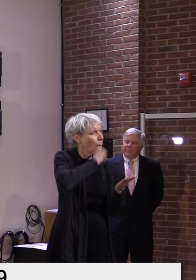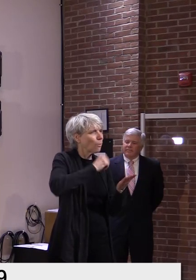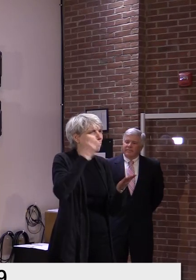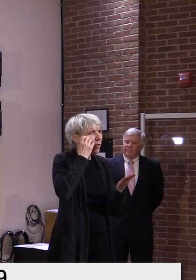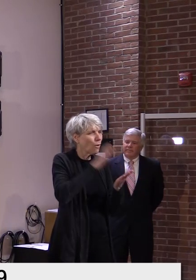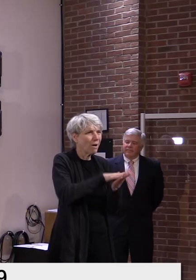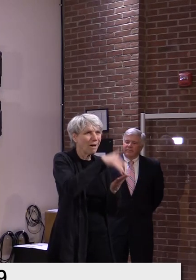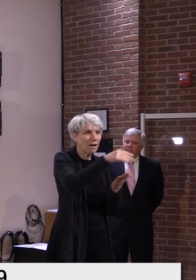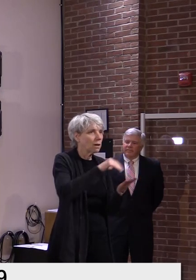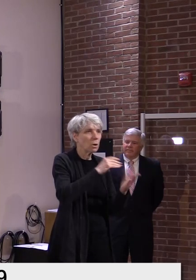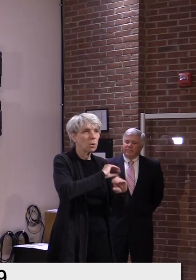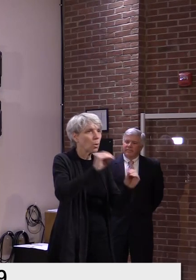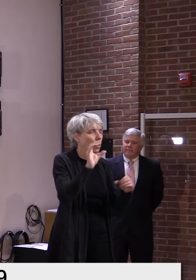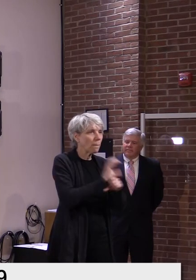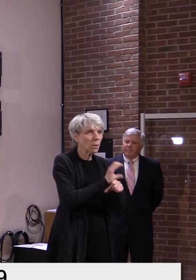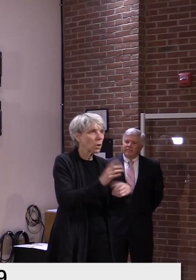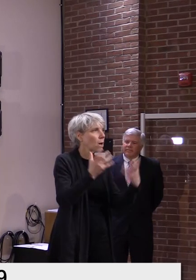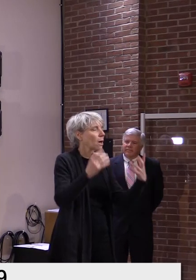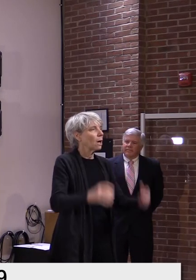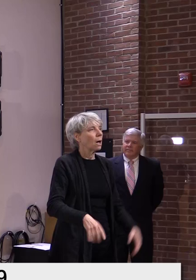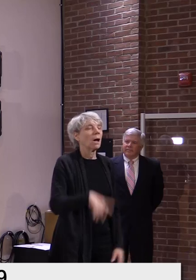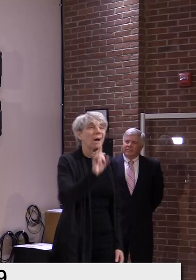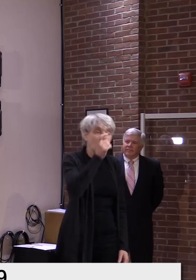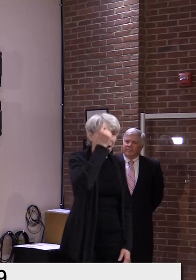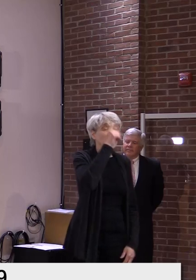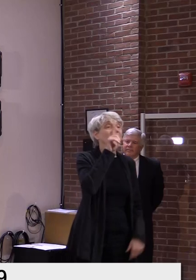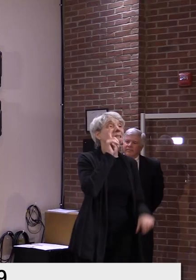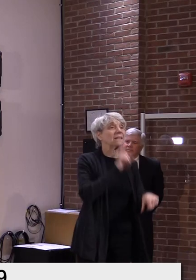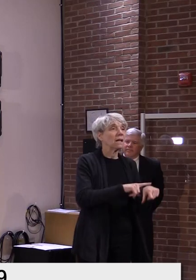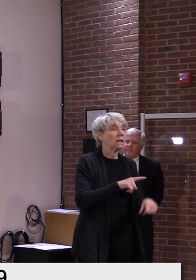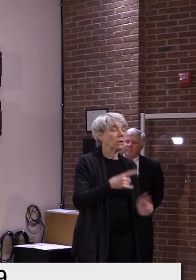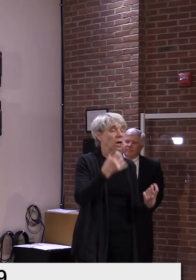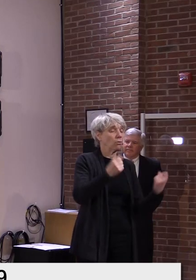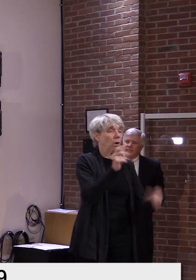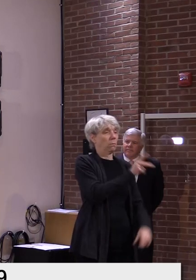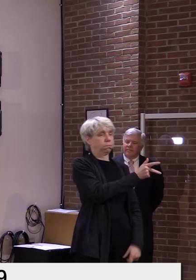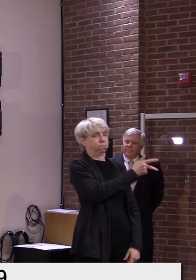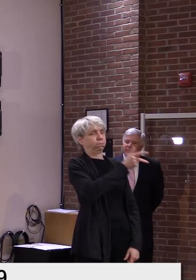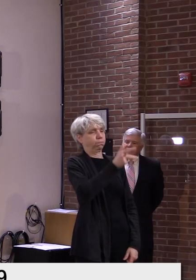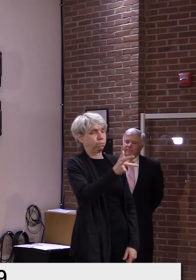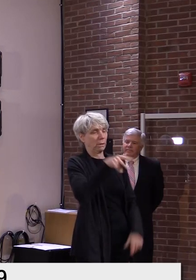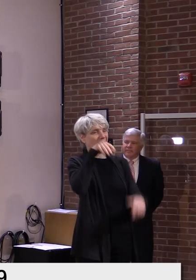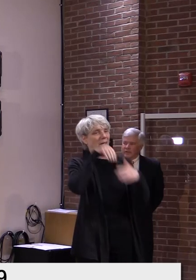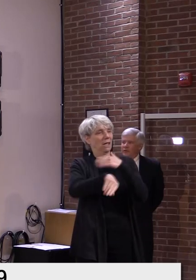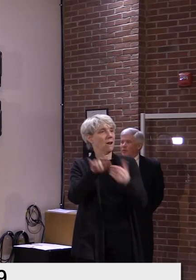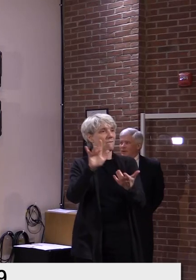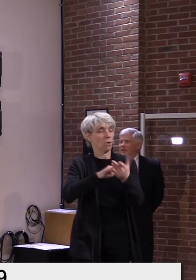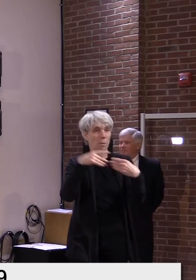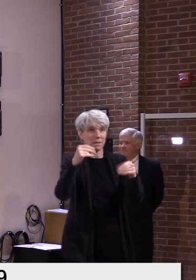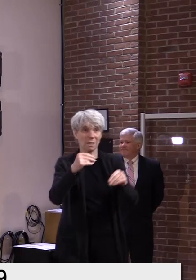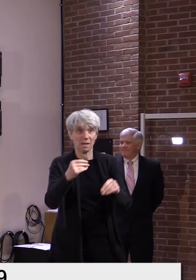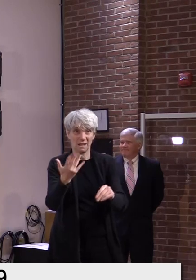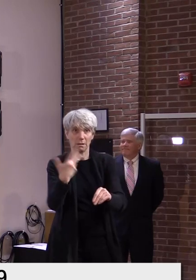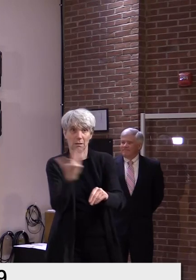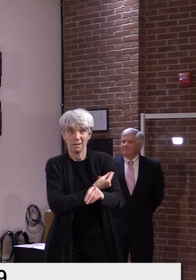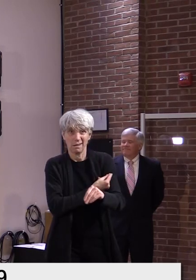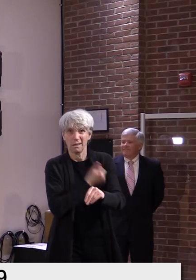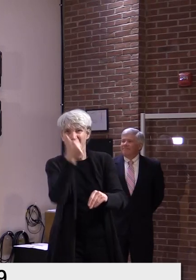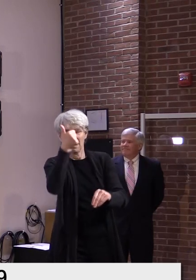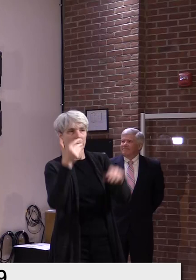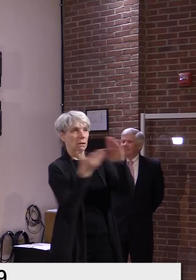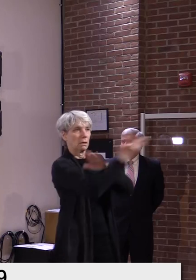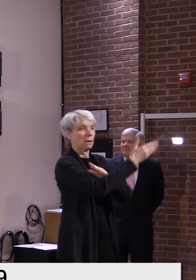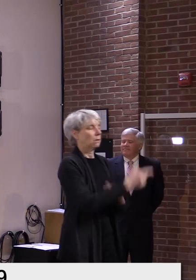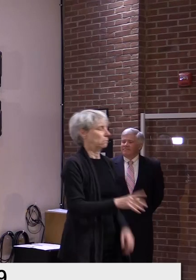you can just pull over, walk into a pharmacy, get a shot on demand, get back in your truck and drive away and continue with your work, they won't do